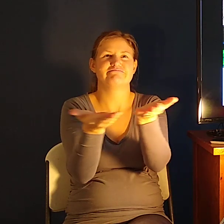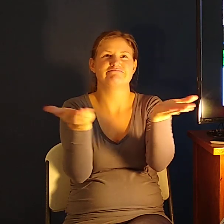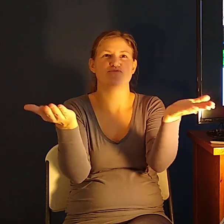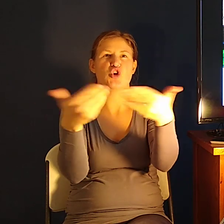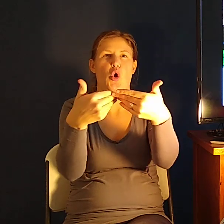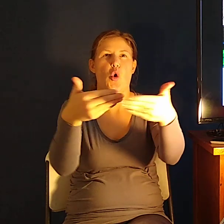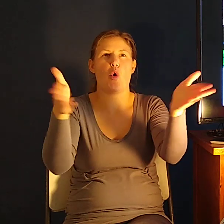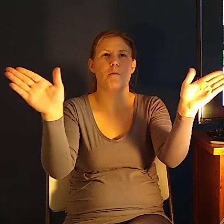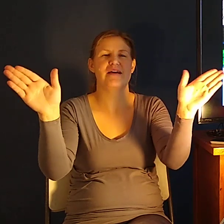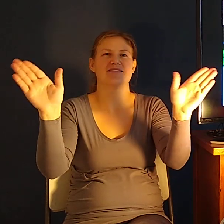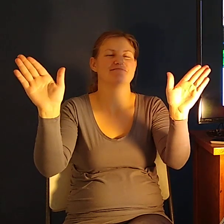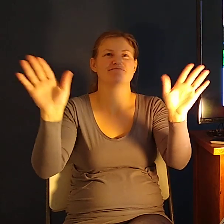this delightful, airy,